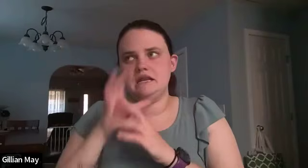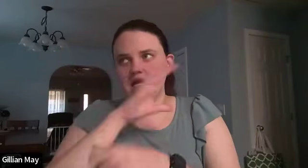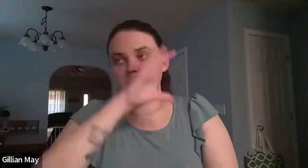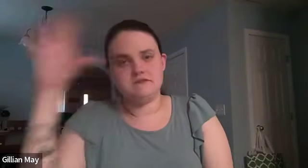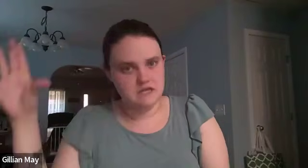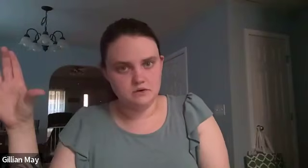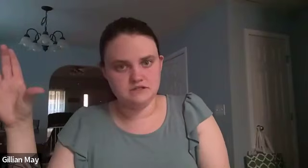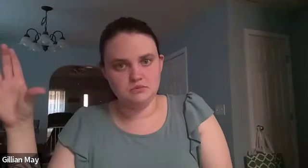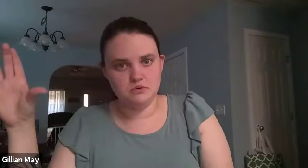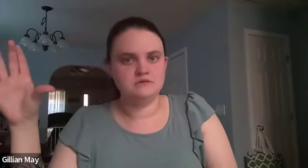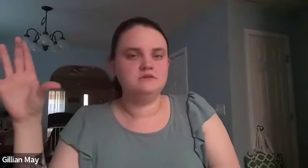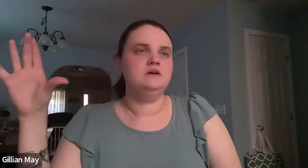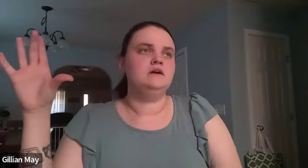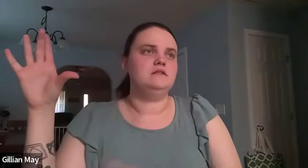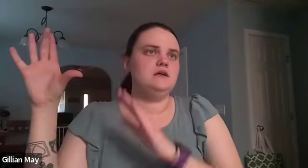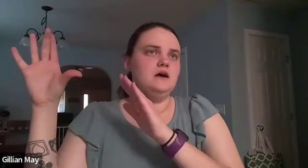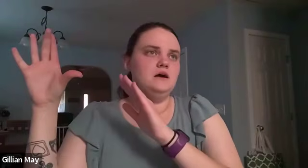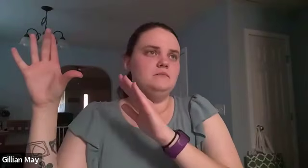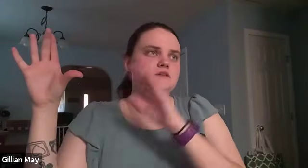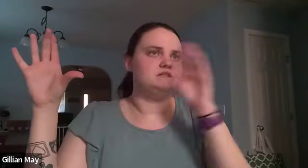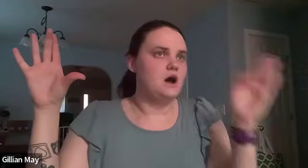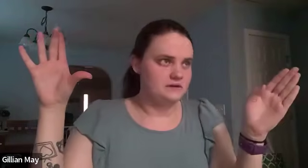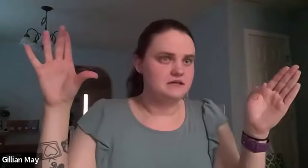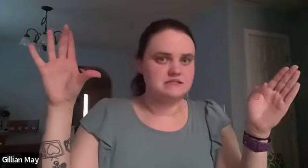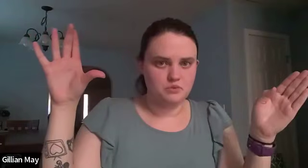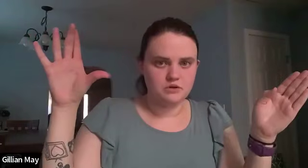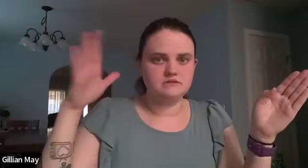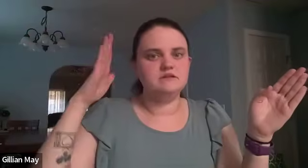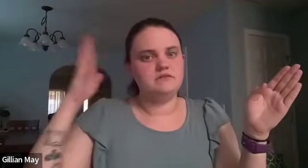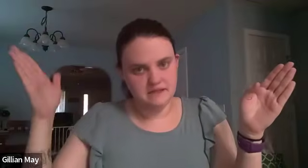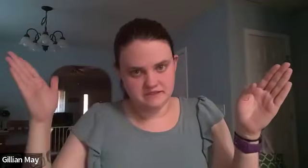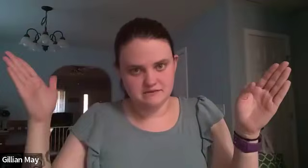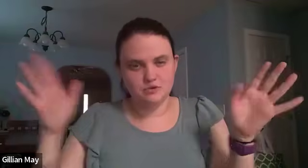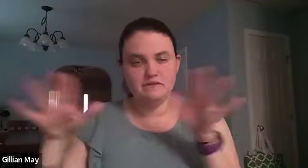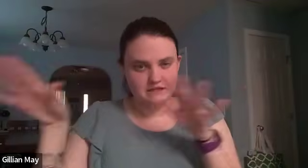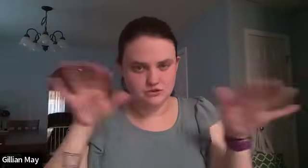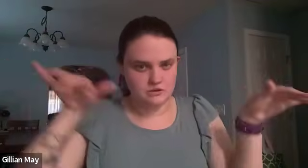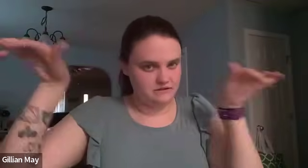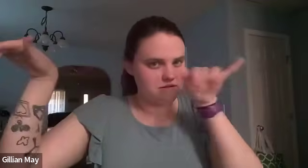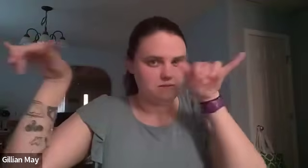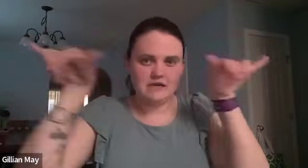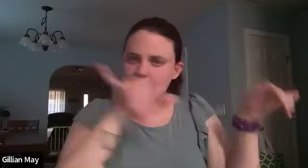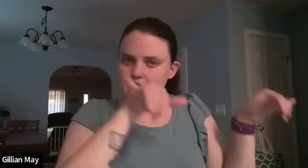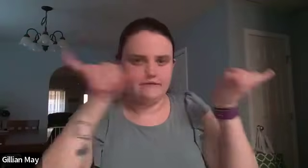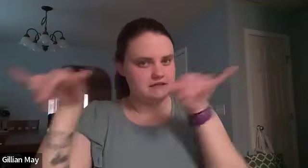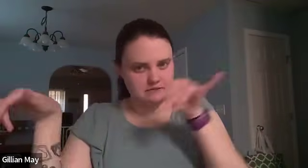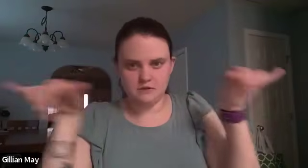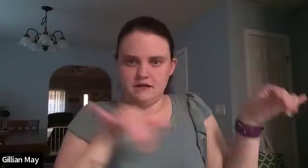the name of the title is important. The topic is important. The theme is important. That sort of deal. It's going to be kind of that similar